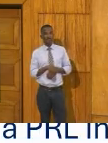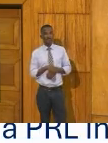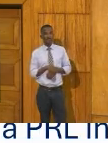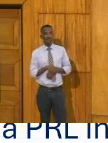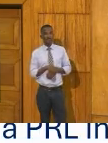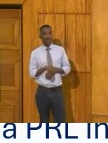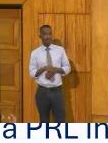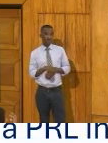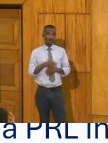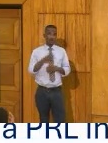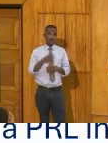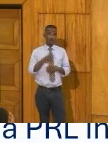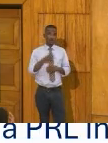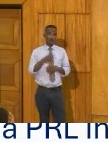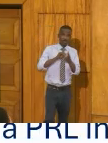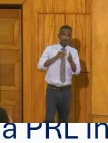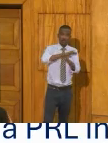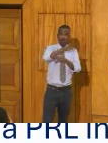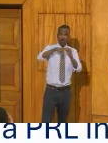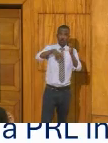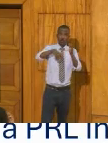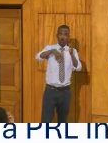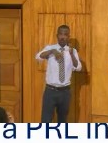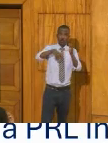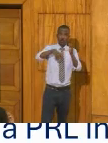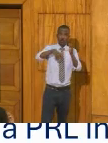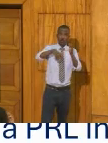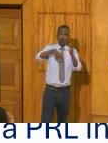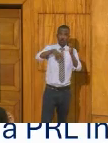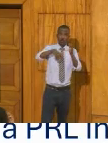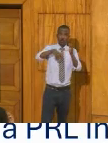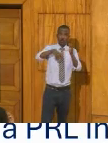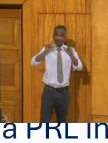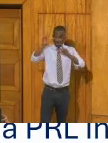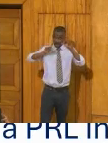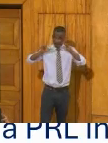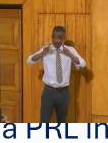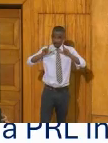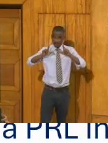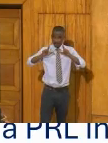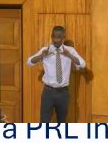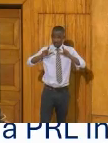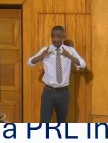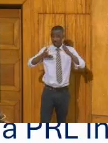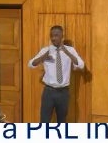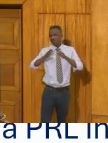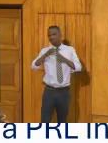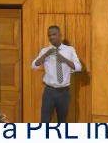We found that the total cost per client in a private laboratory was